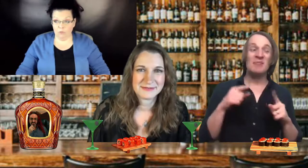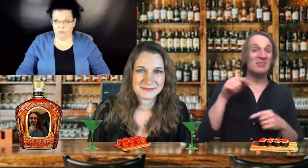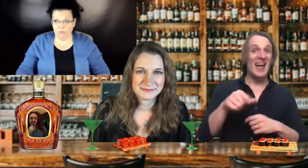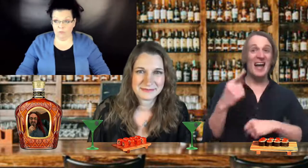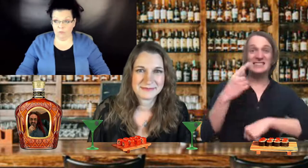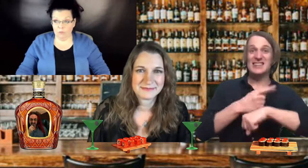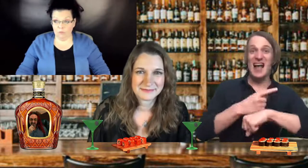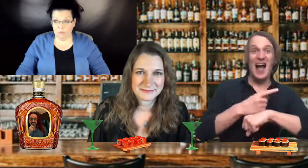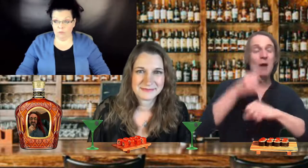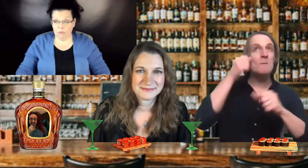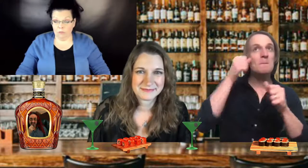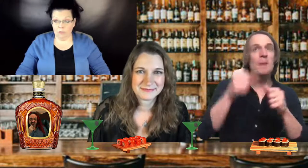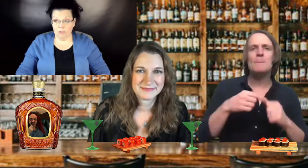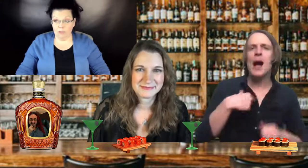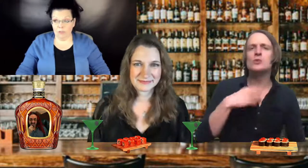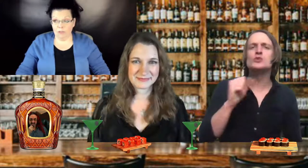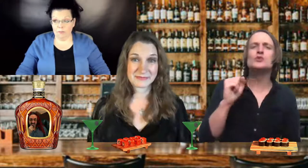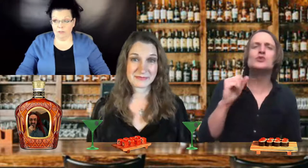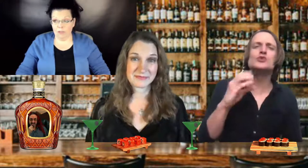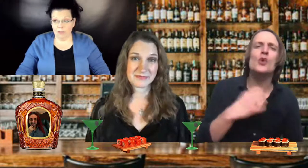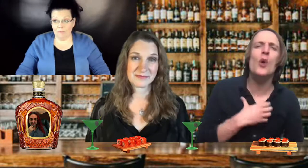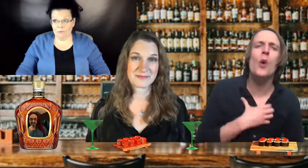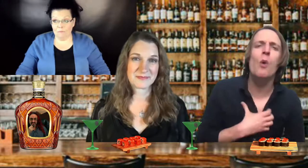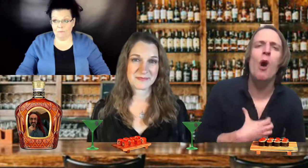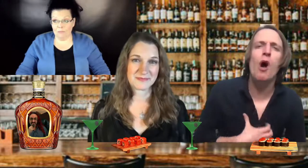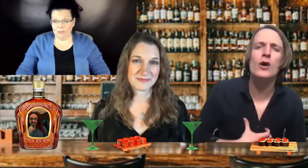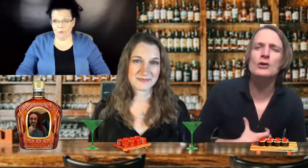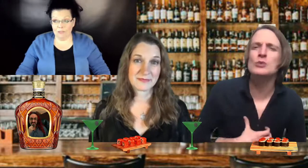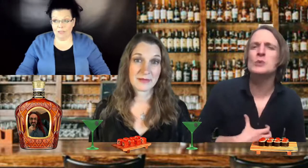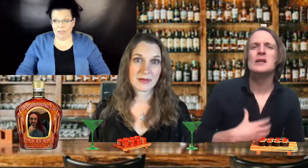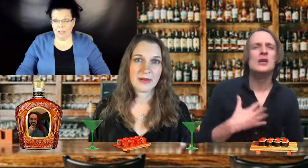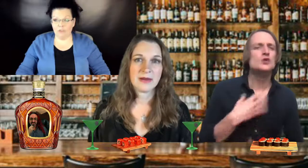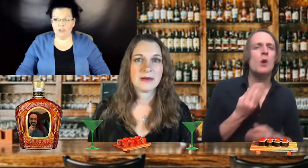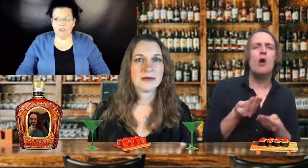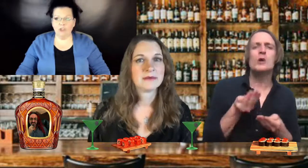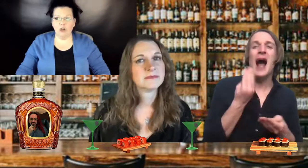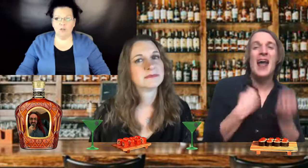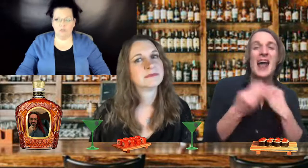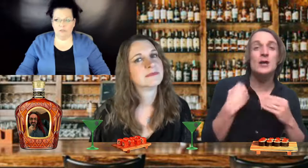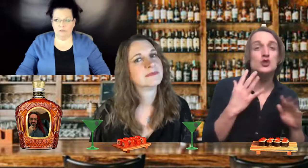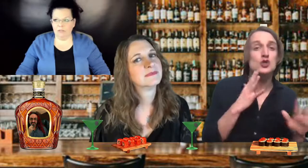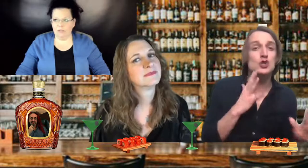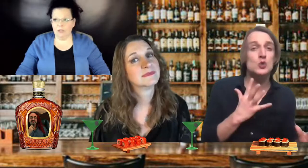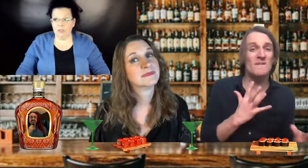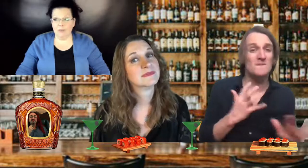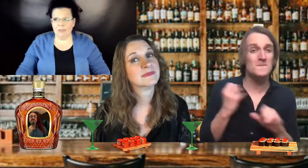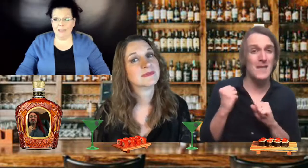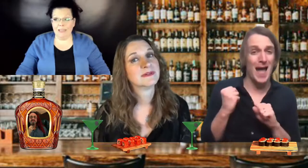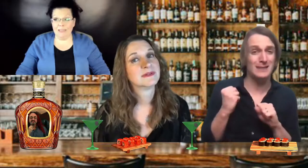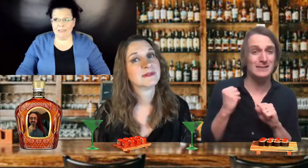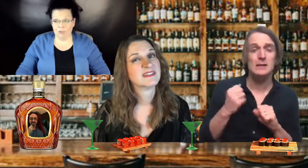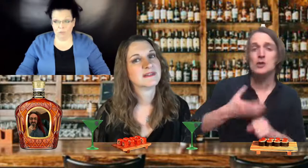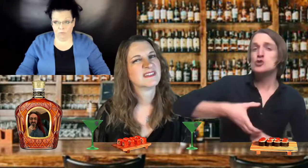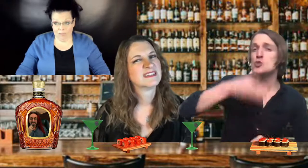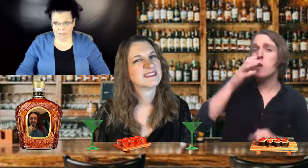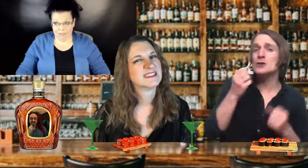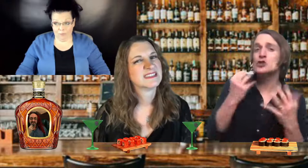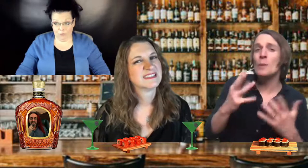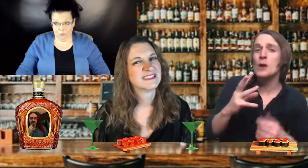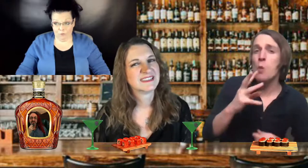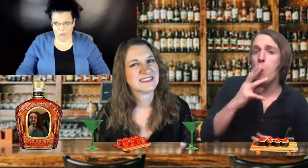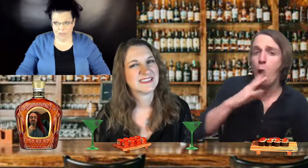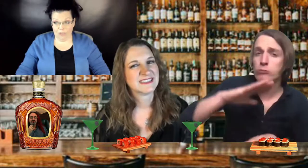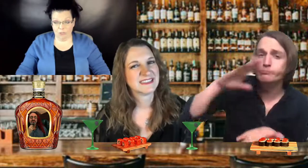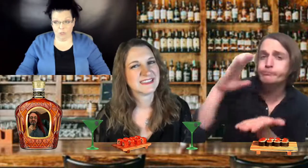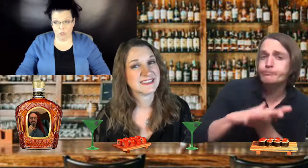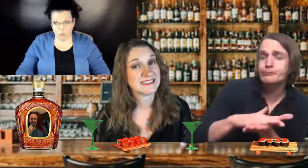just do what I have to do. But it just so happened, I remember this one day I was starving. So I ate too fast,